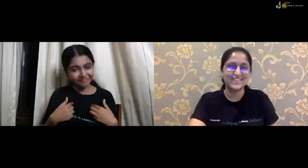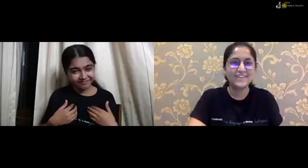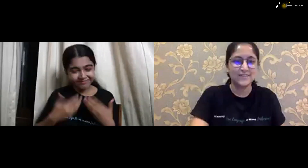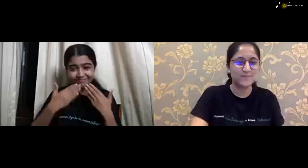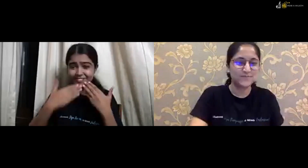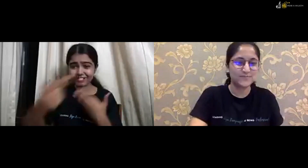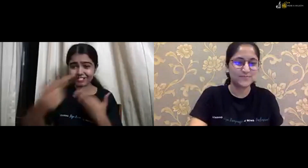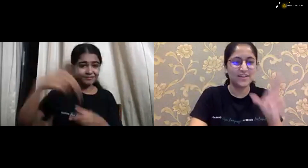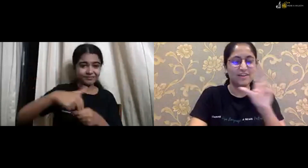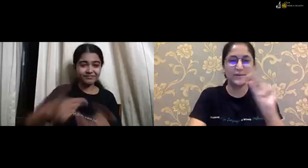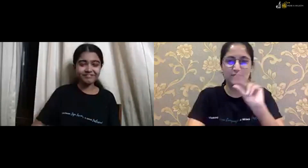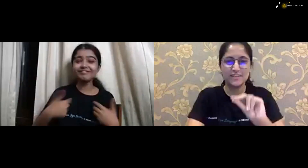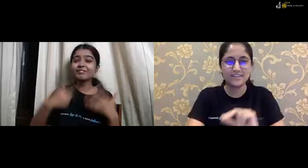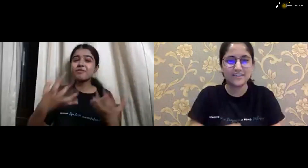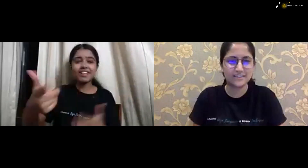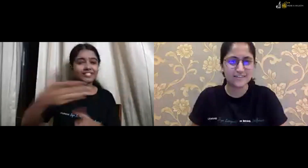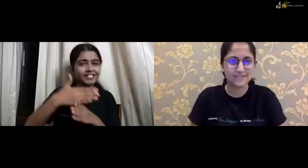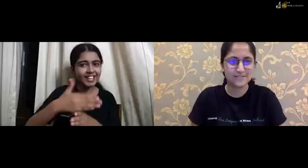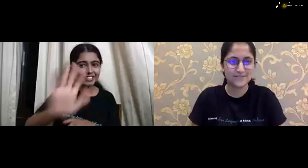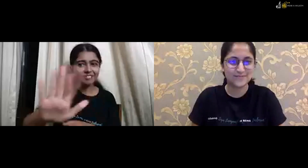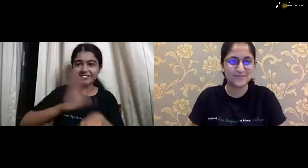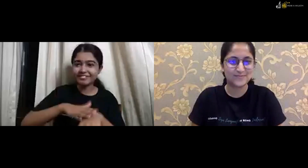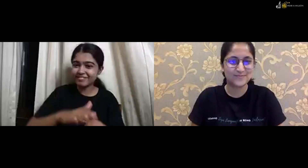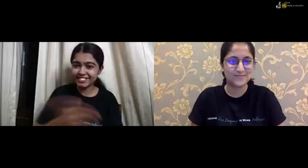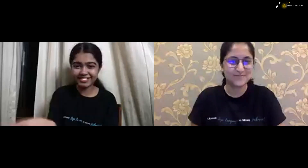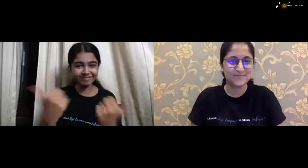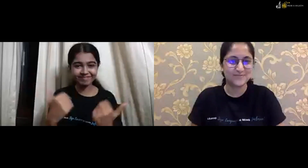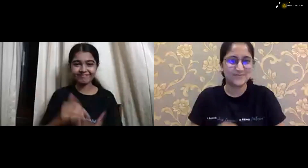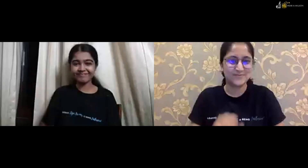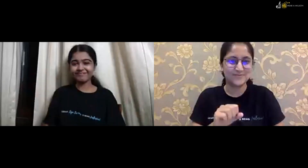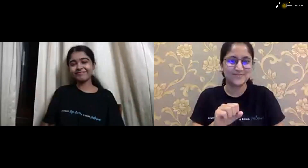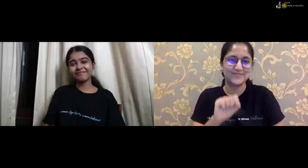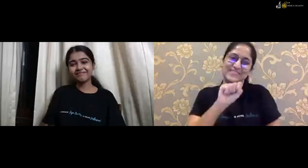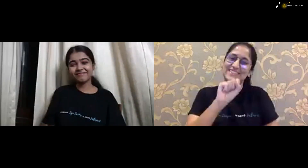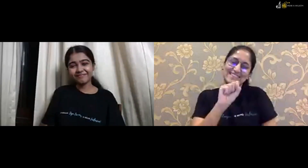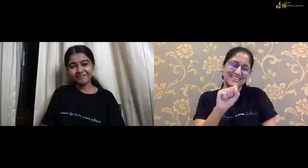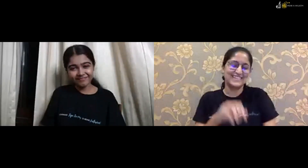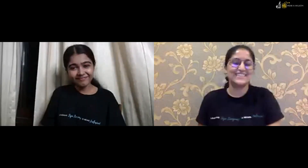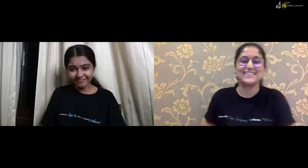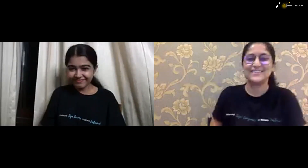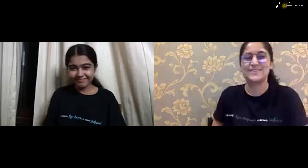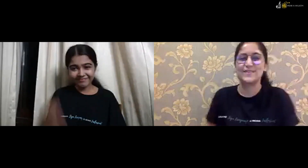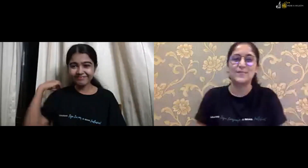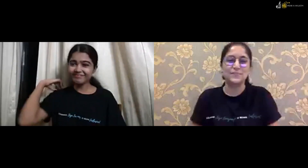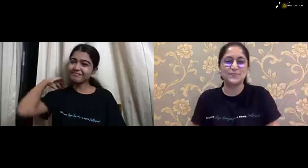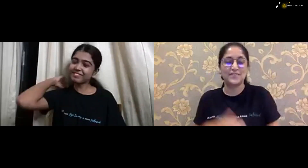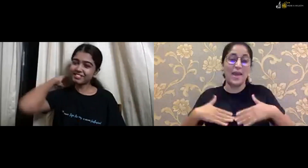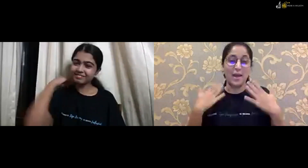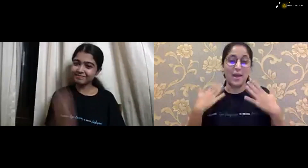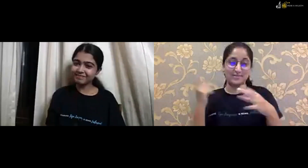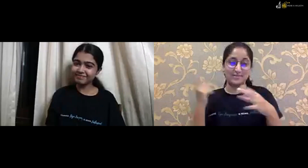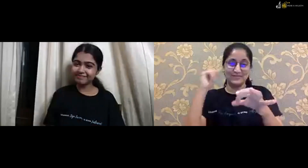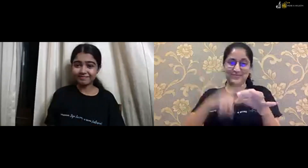Thank you. Hi. Um, Okay, we want you to share your experiences and how's your story